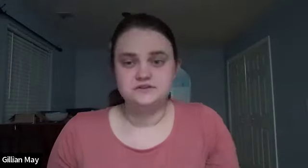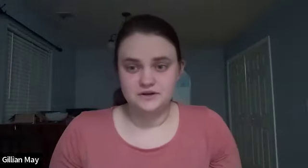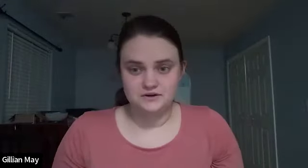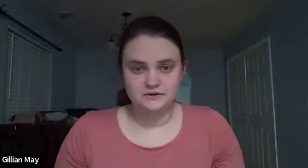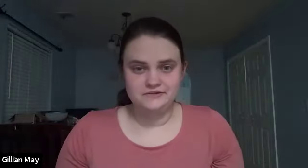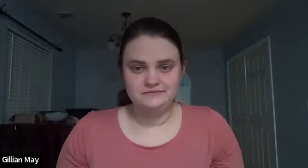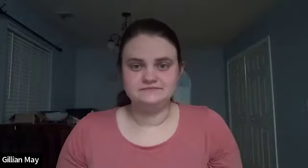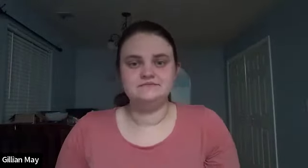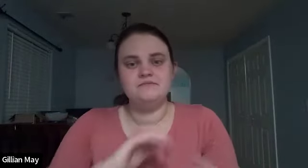Turtle,